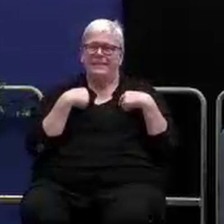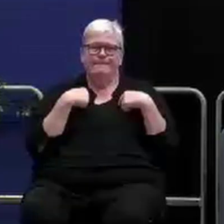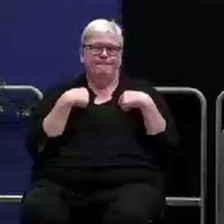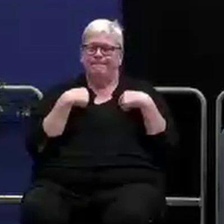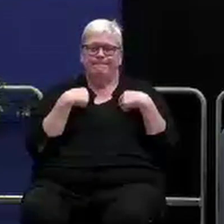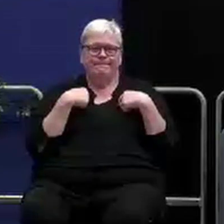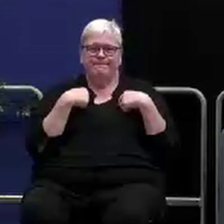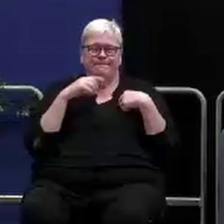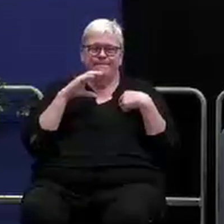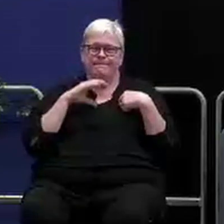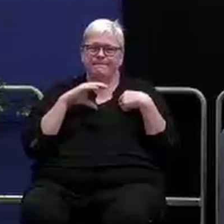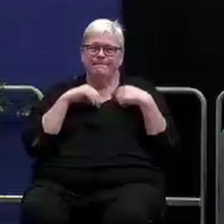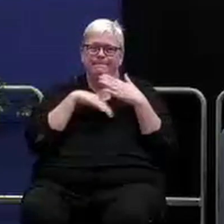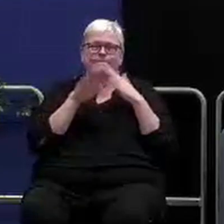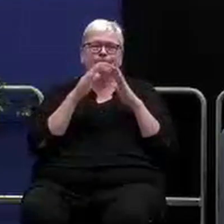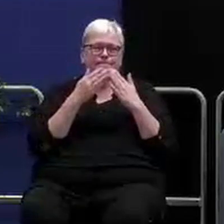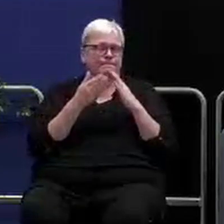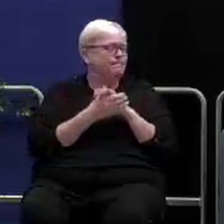anymore.